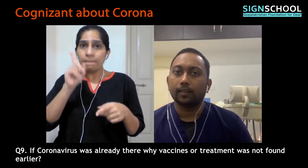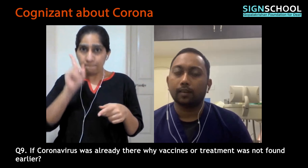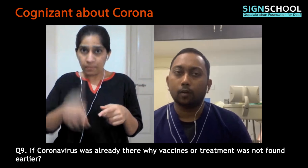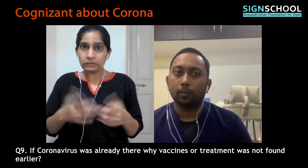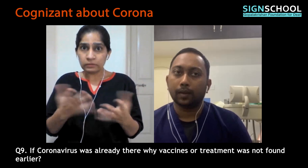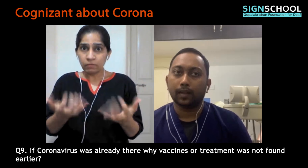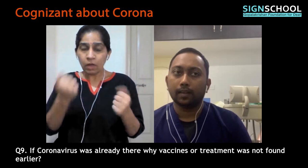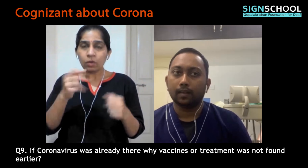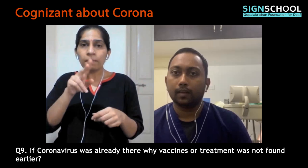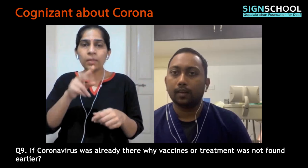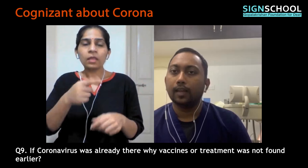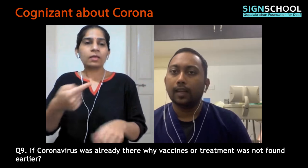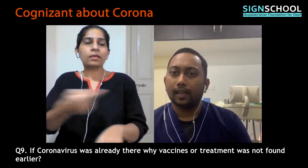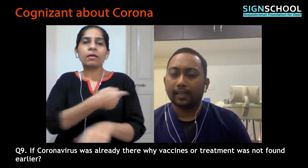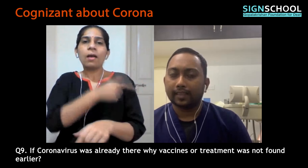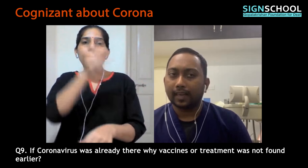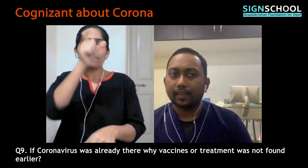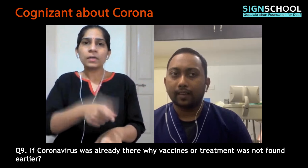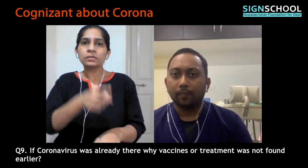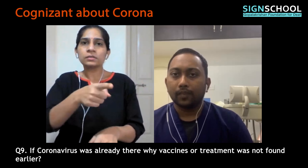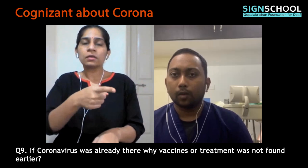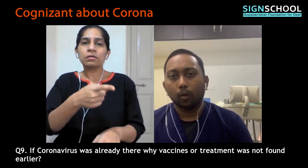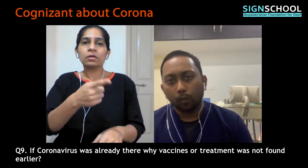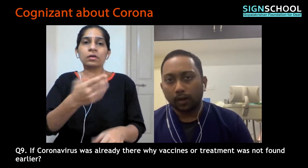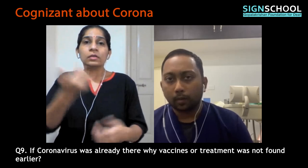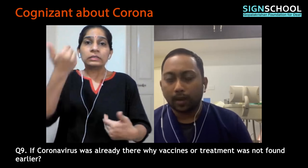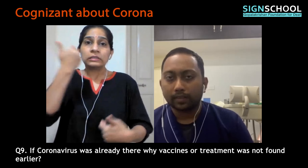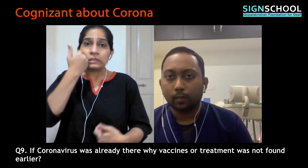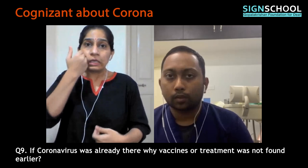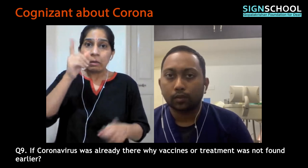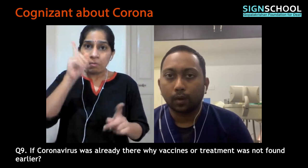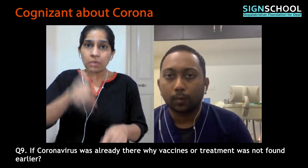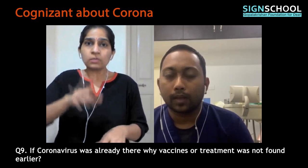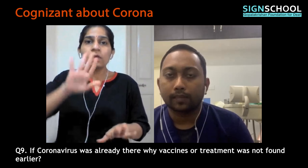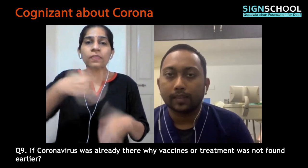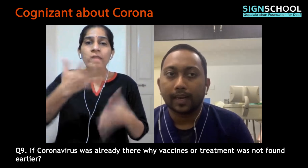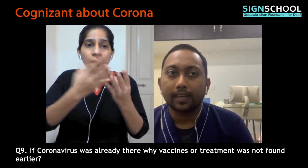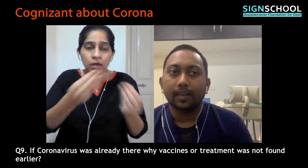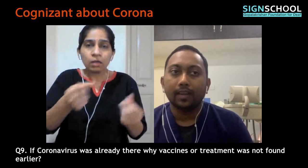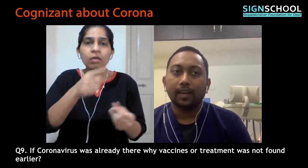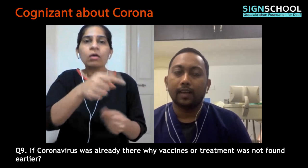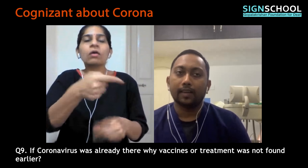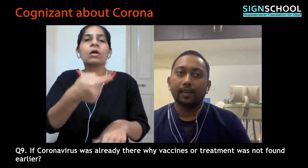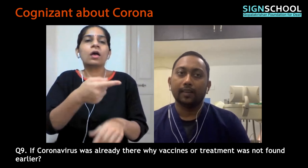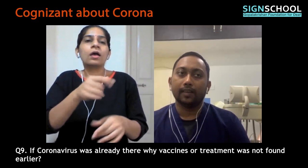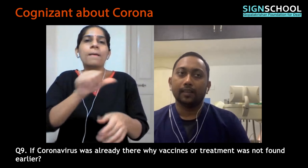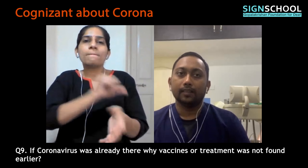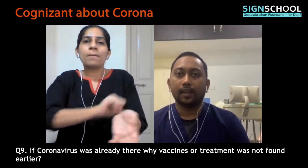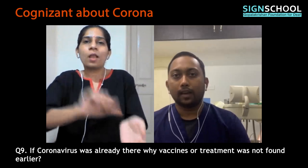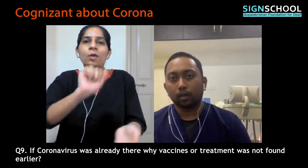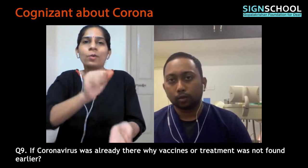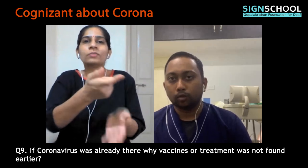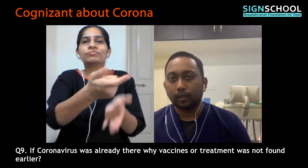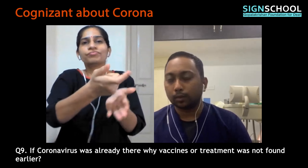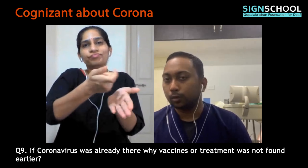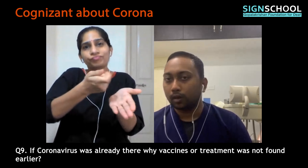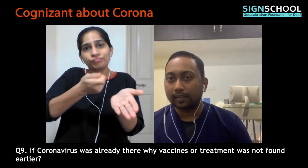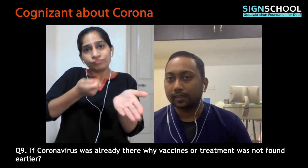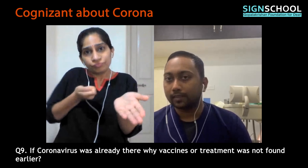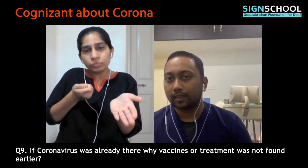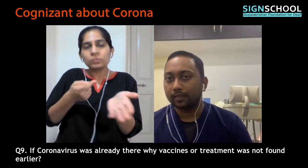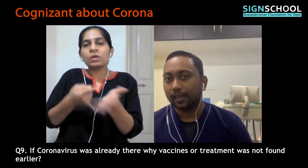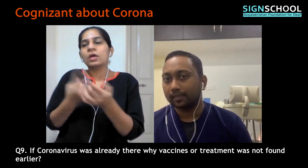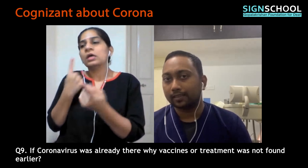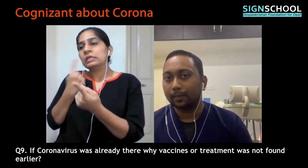expect another outbreak like that, no vaccine was found after that. And also there was